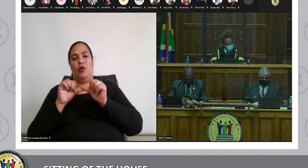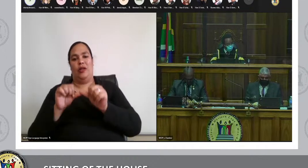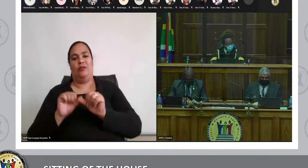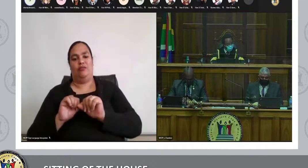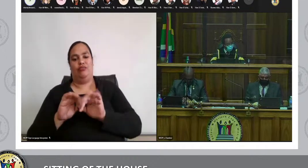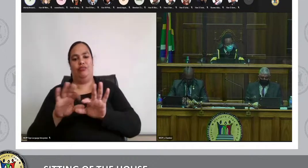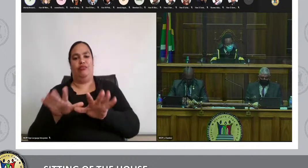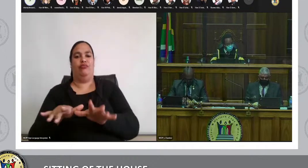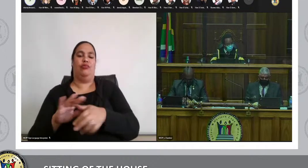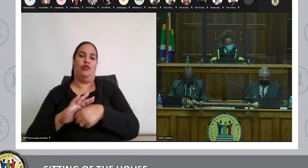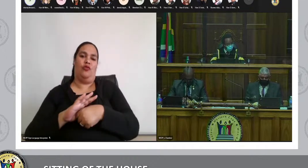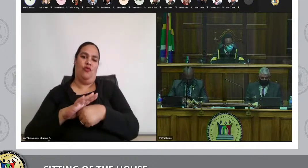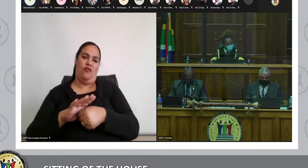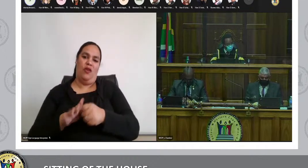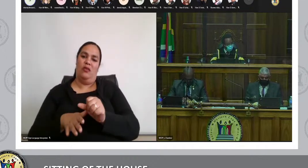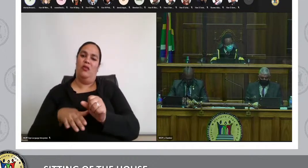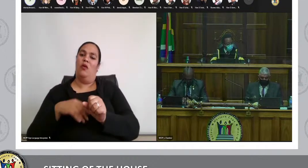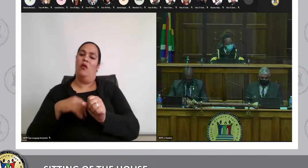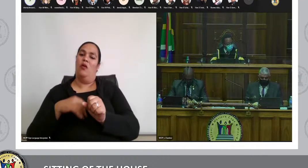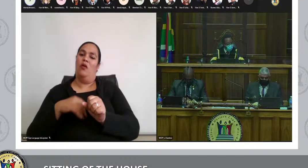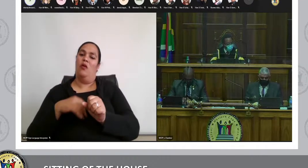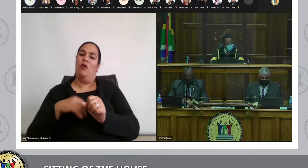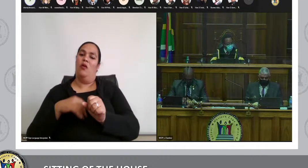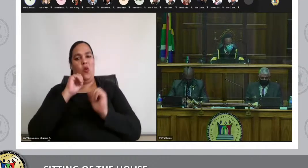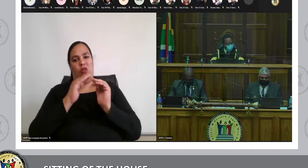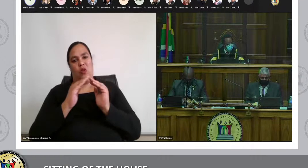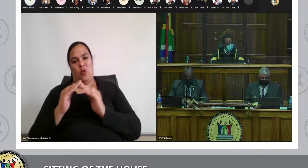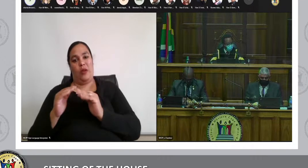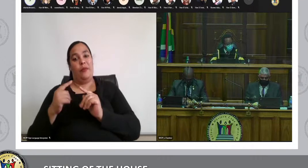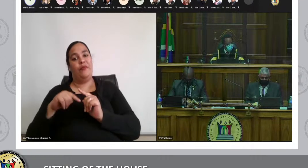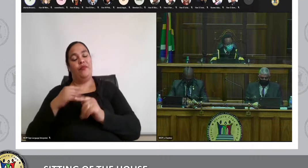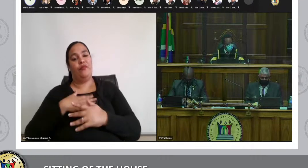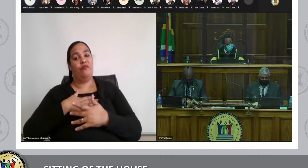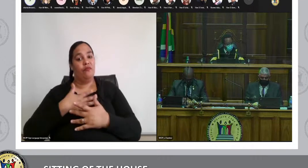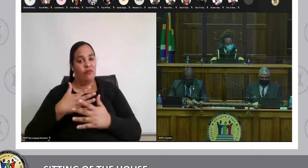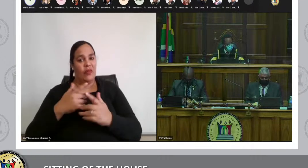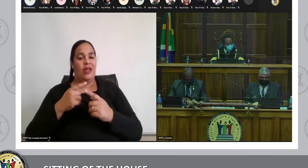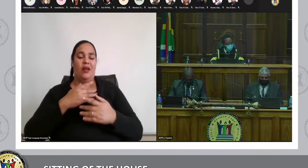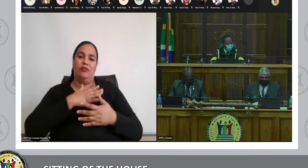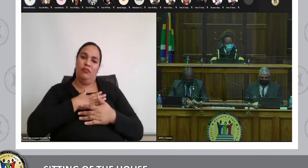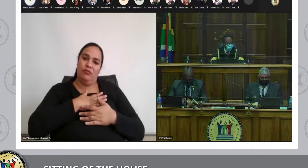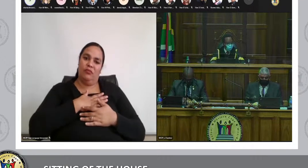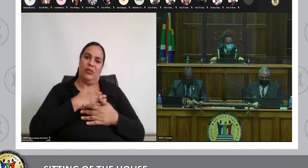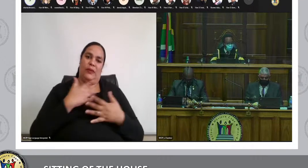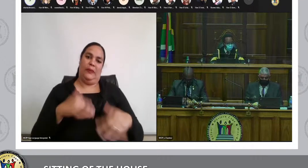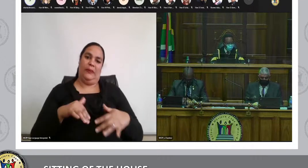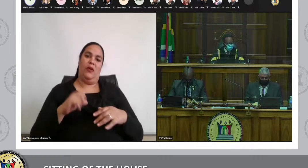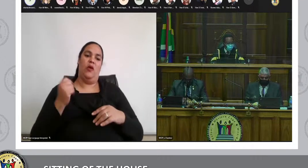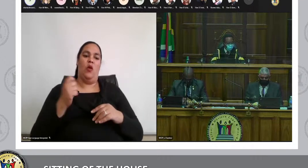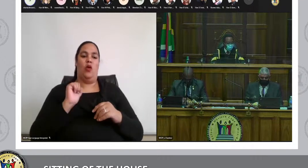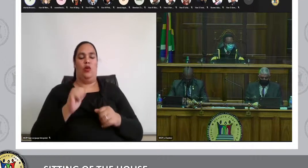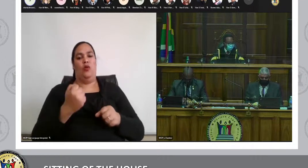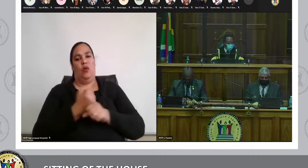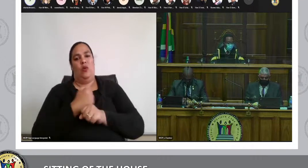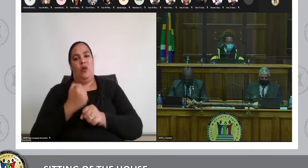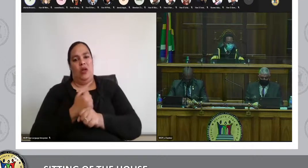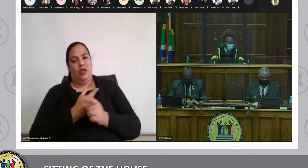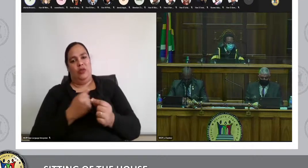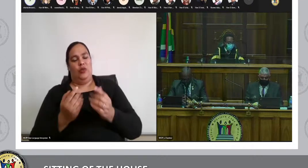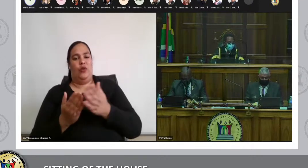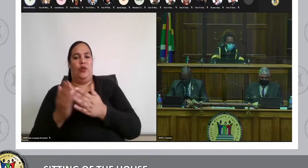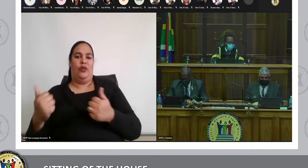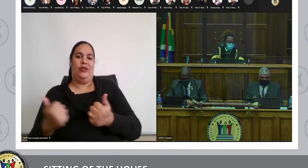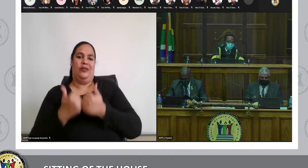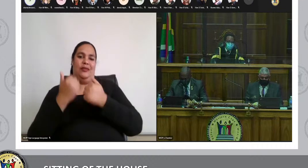the virus at all old age homes. We are grateful and appreciative of all your efforts during this